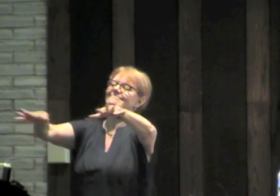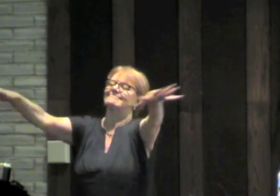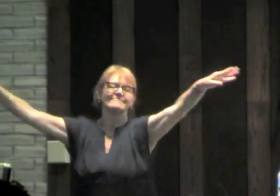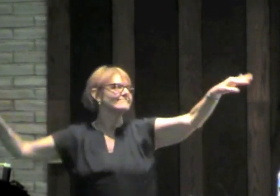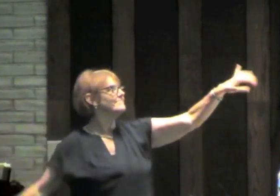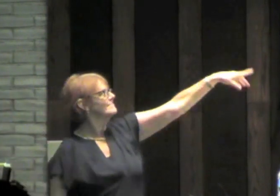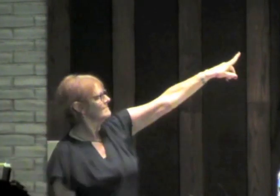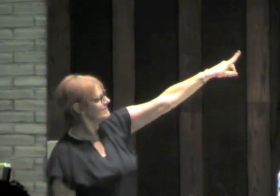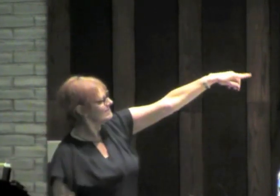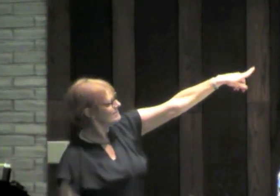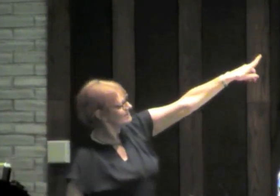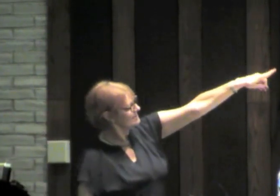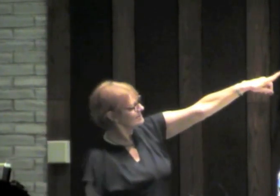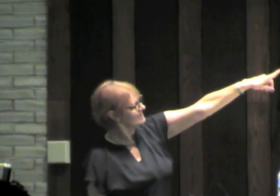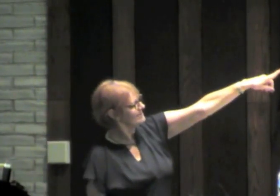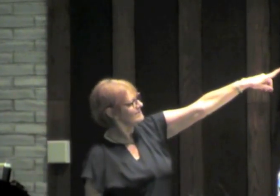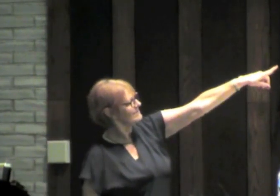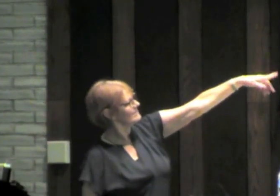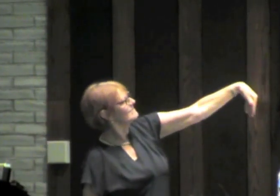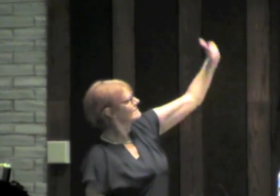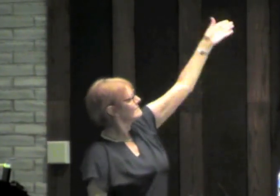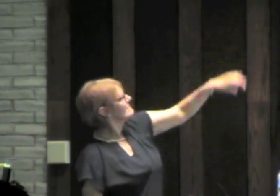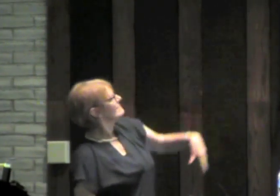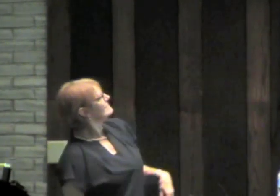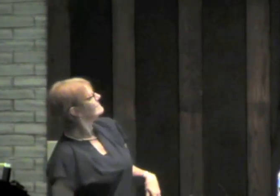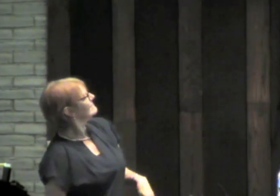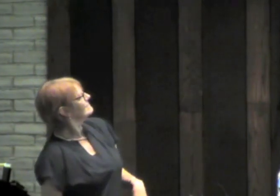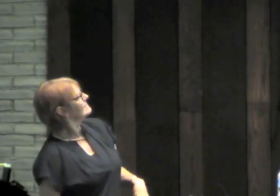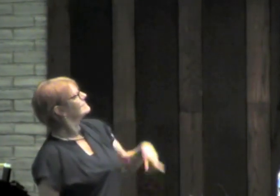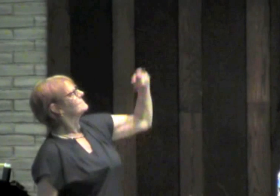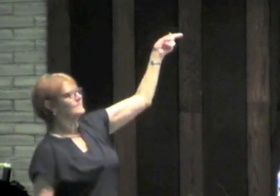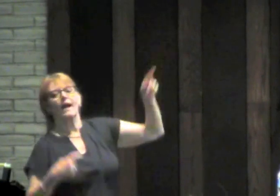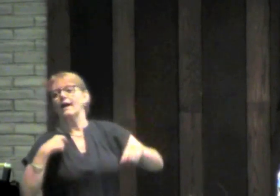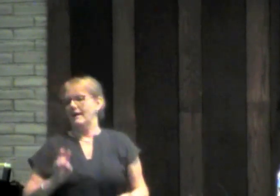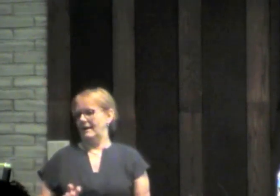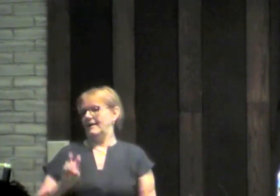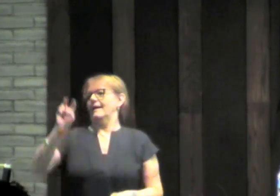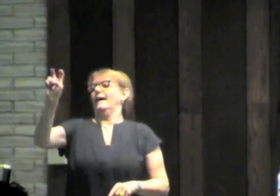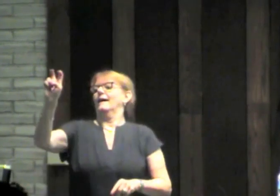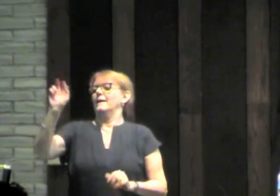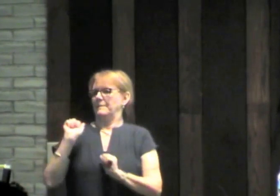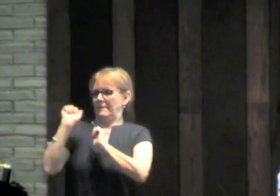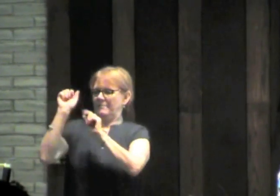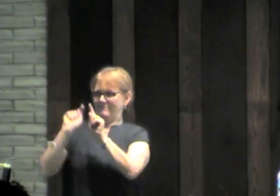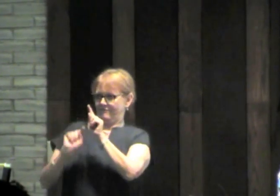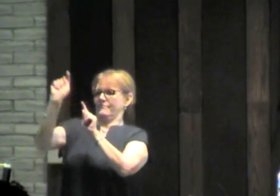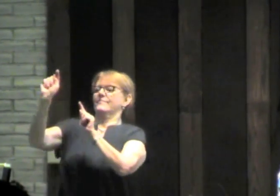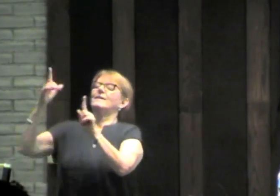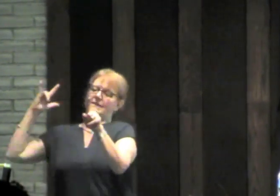land, where he knew that his people would move and stay. So next we went to, moved on up